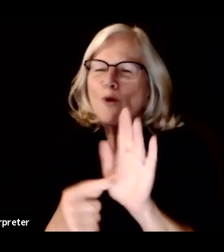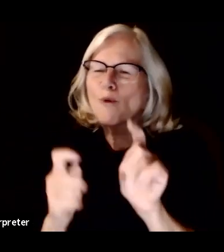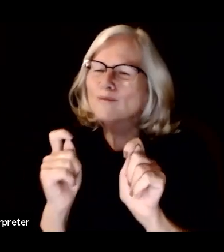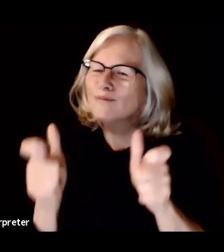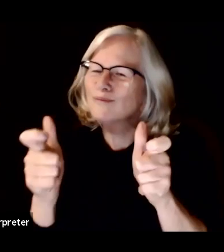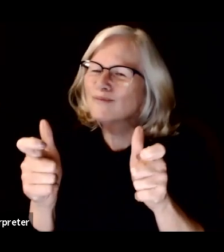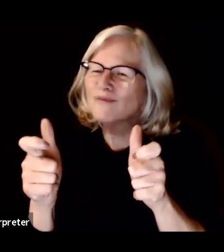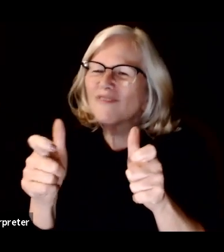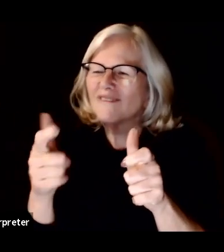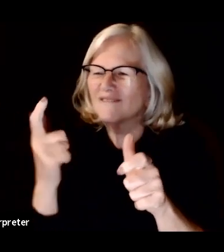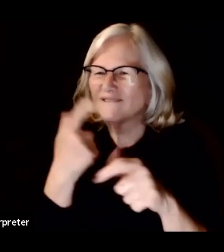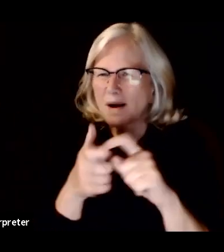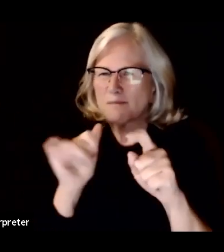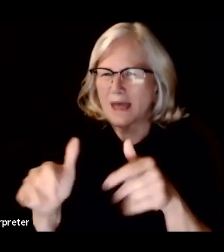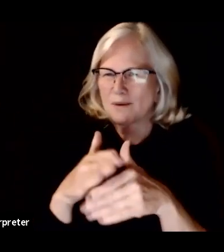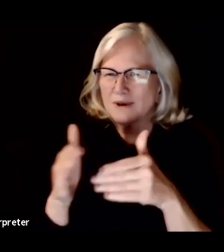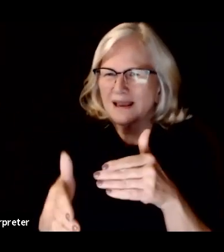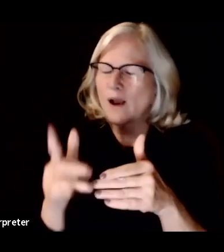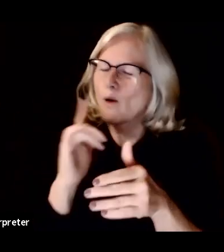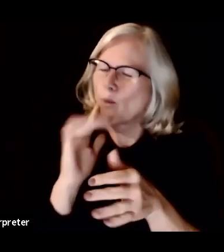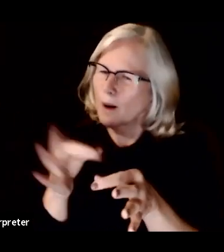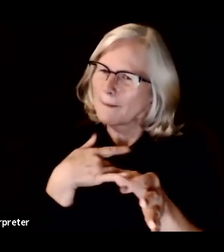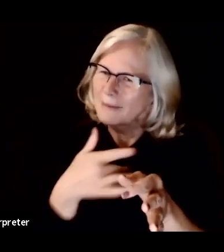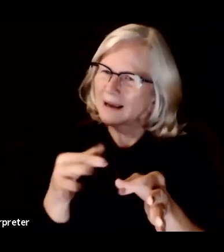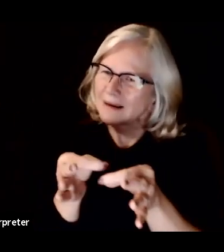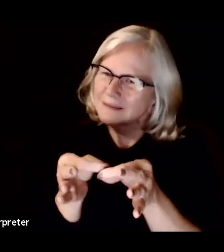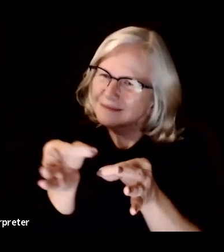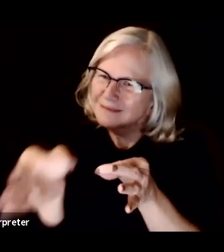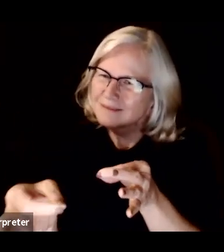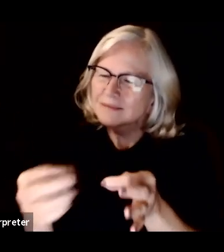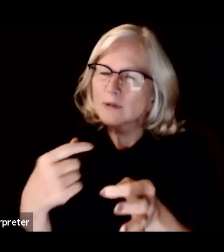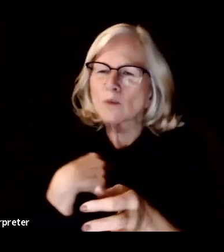school policymakers to continue to be cautious in their decision making.